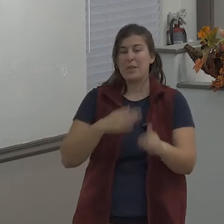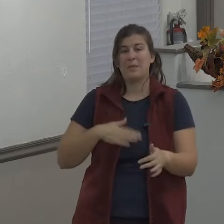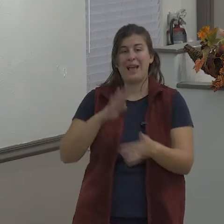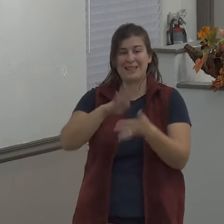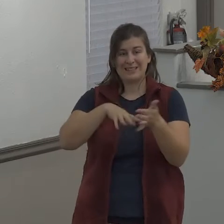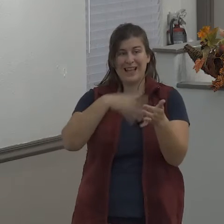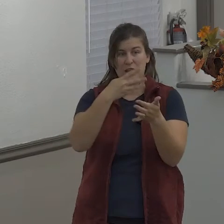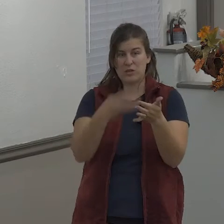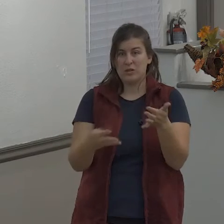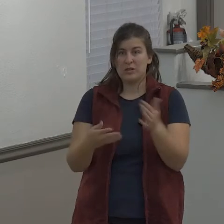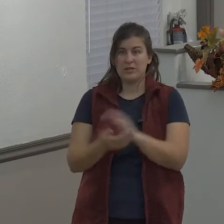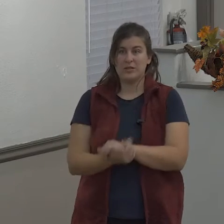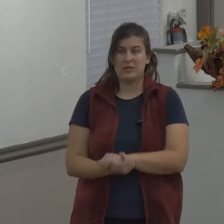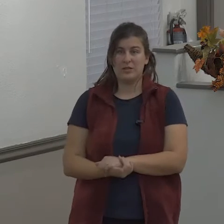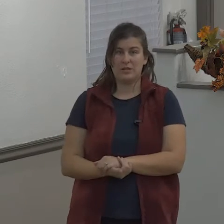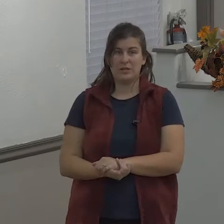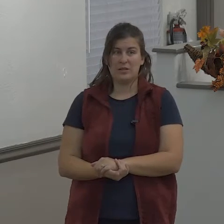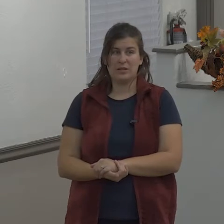schedule.